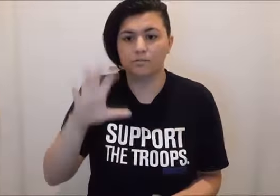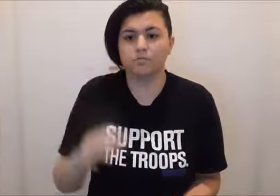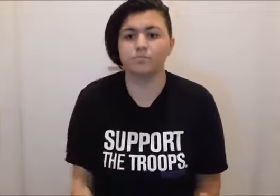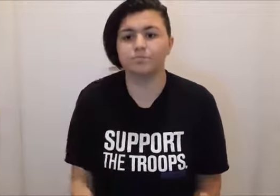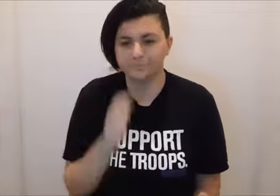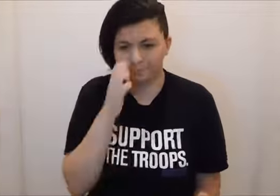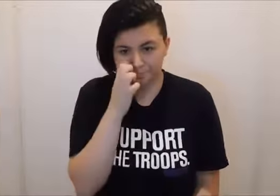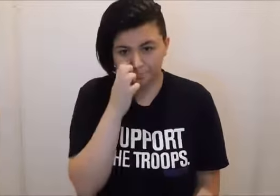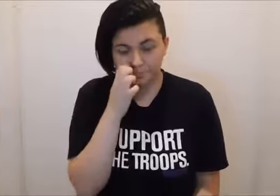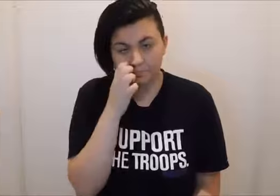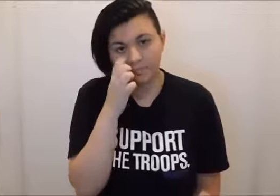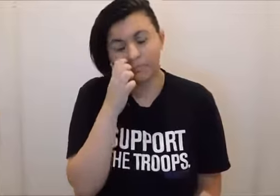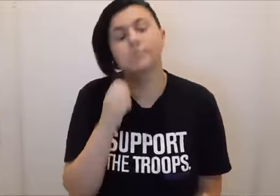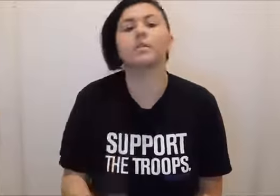So we'll start with the Iliad.